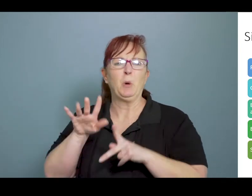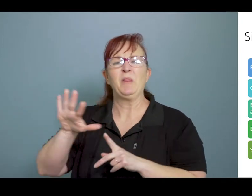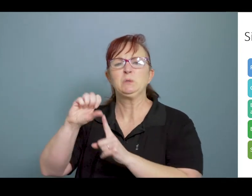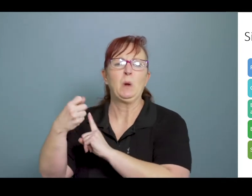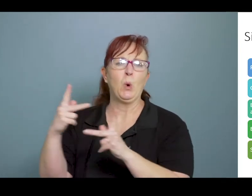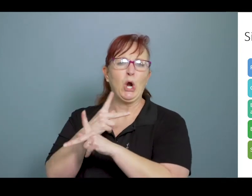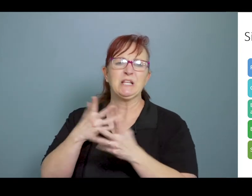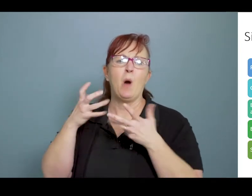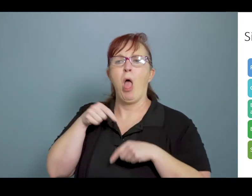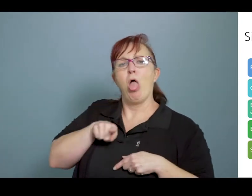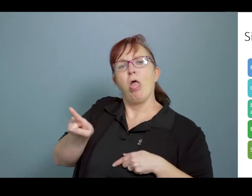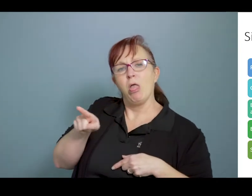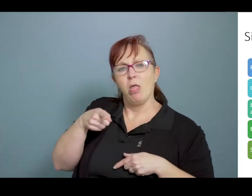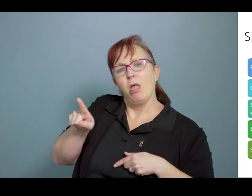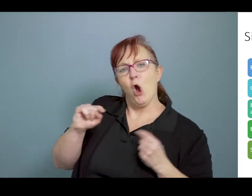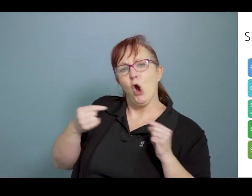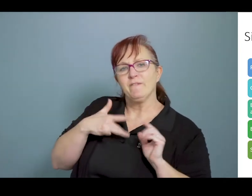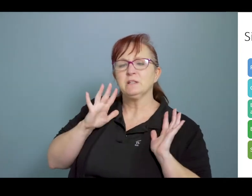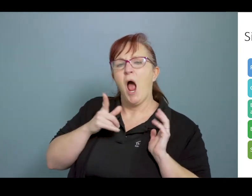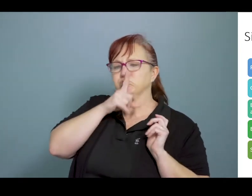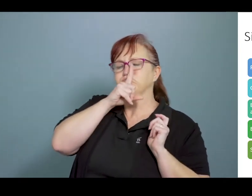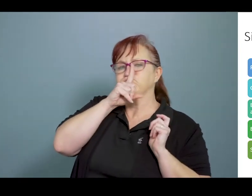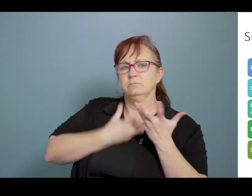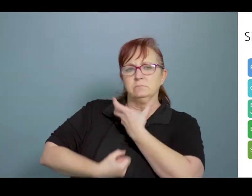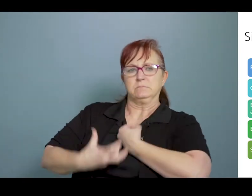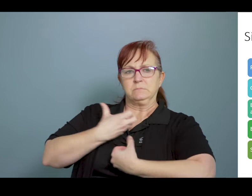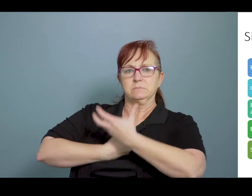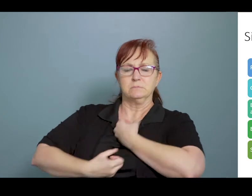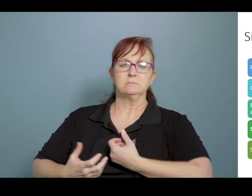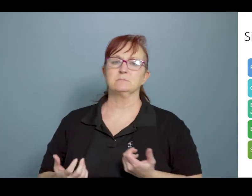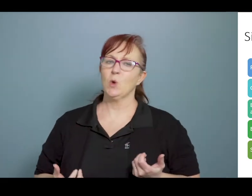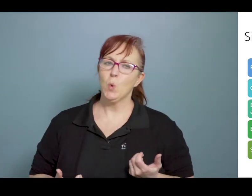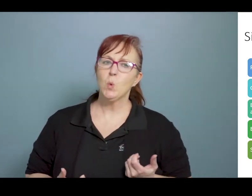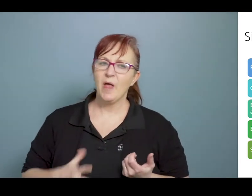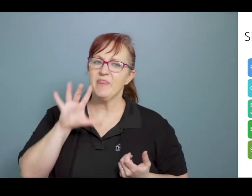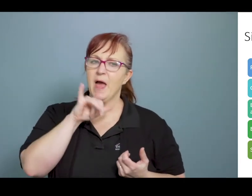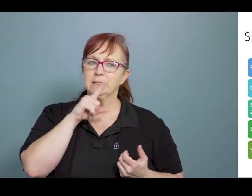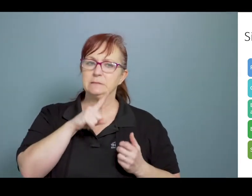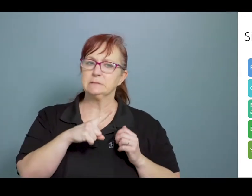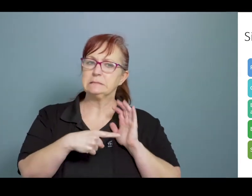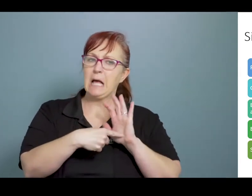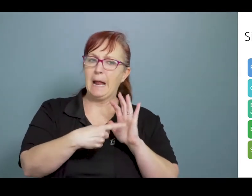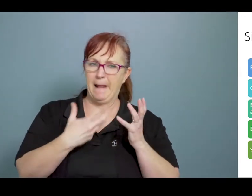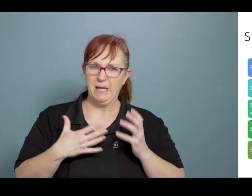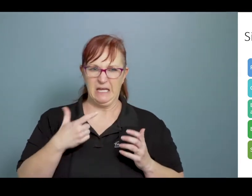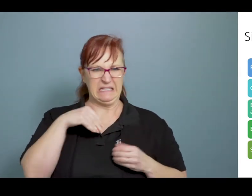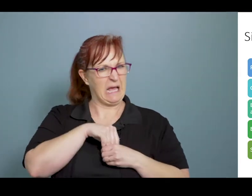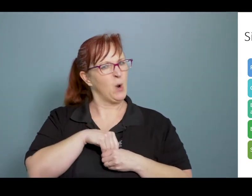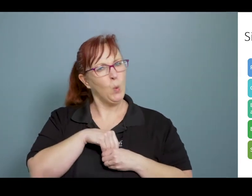hurt my feelings or upset me or I felt frustrated with. That's a sign that maybe things are